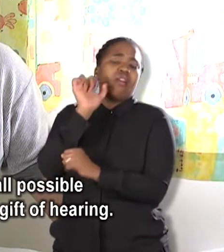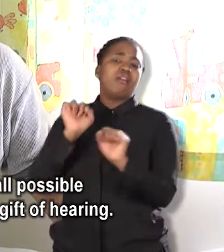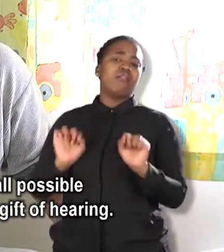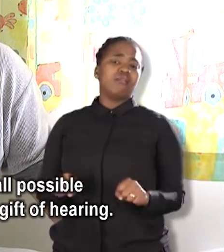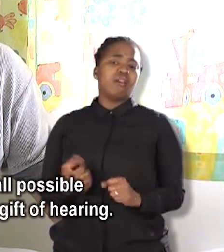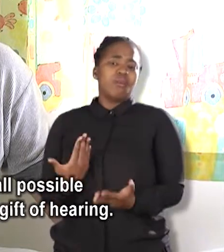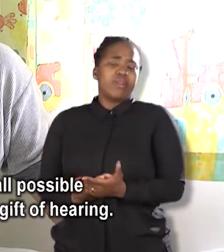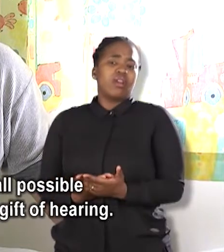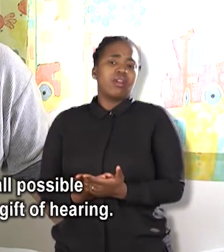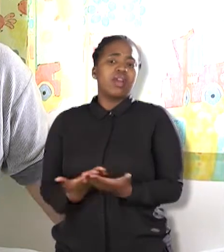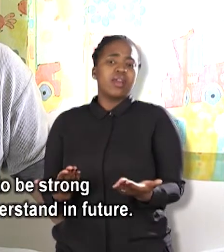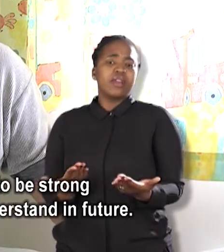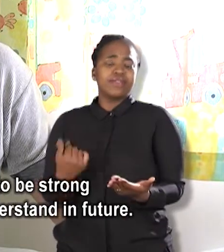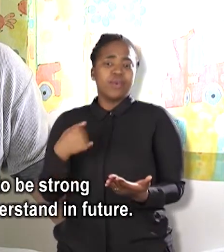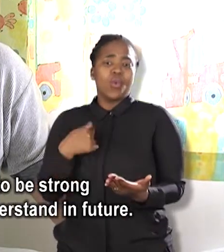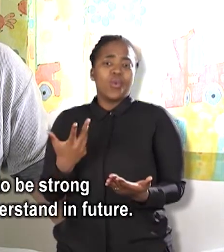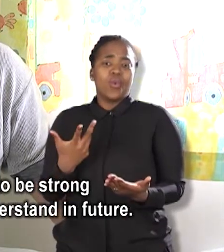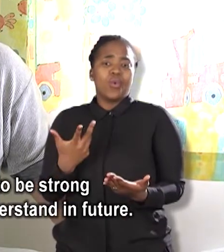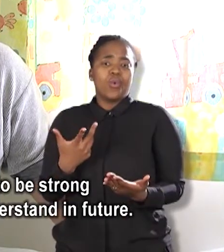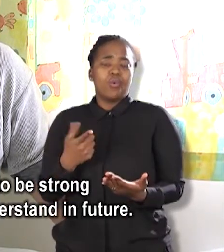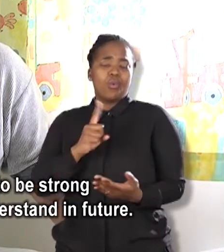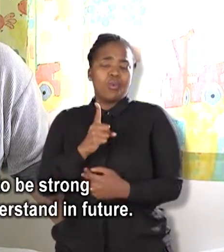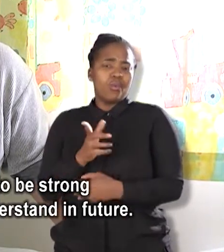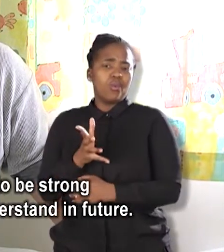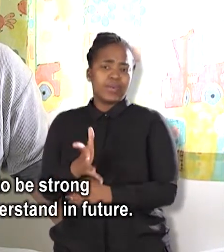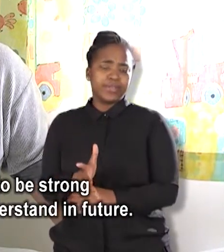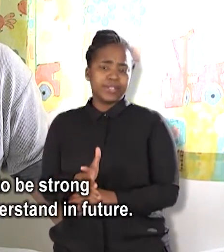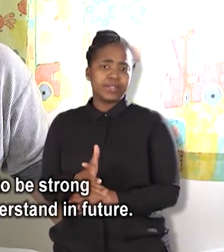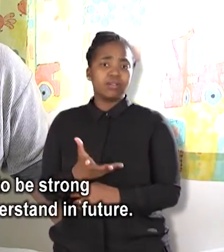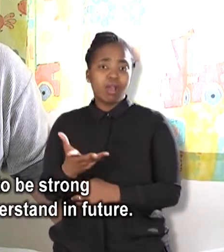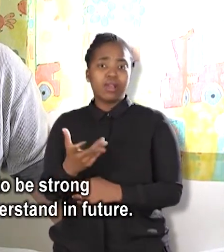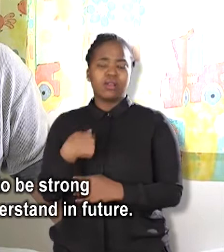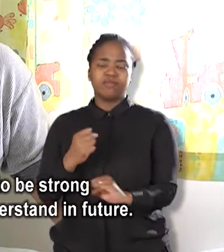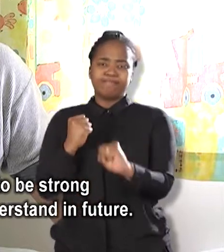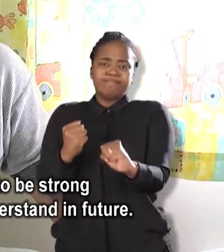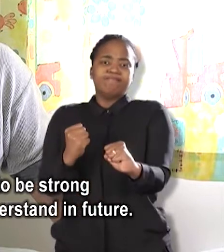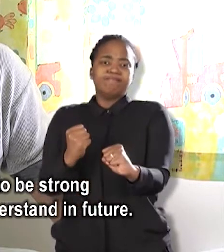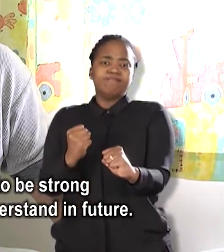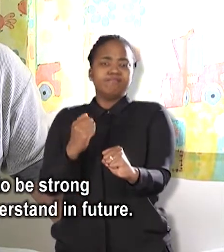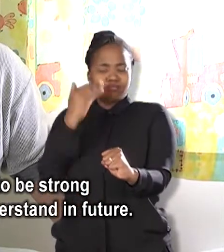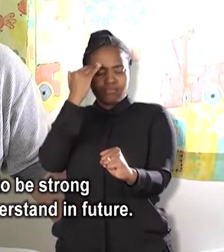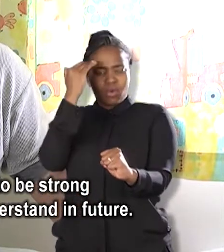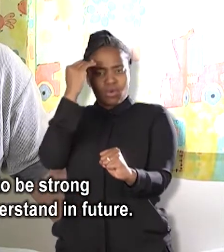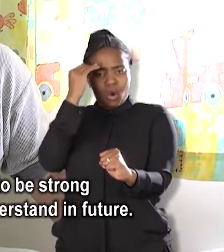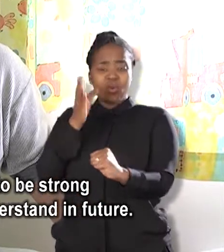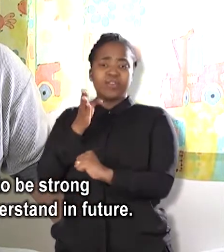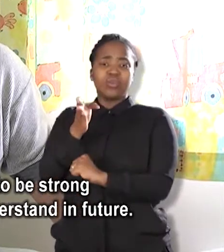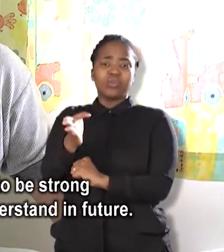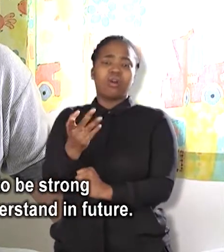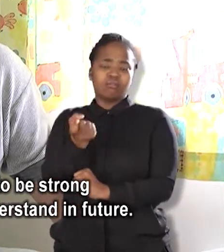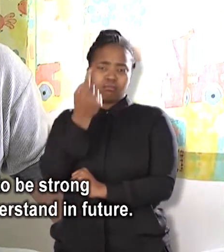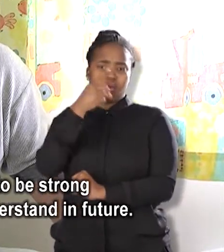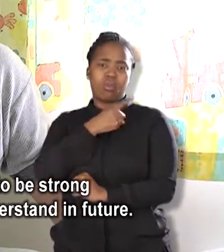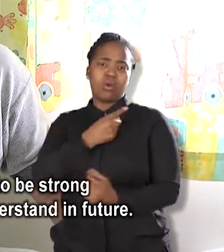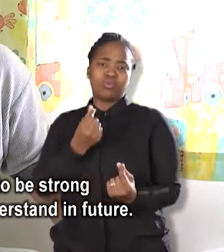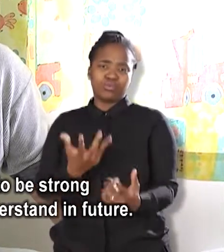from out of a humanity side, and that they must just be strong, and that in future they will understand why they